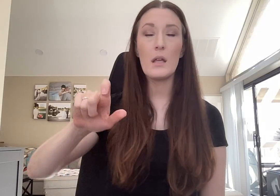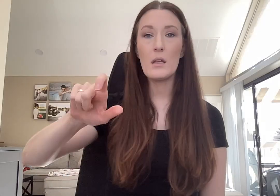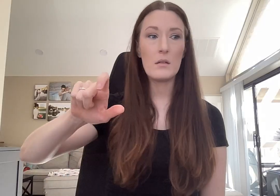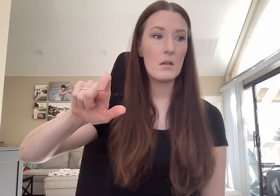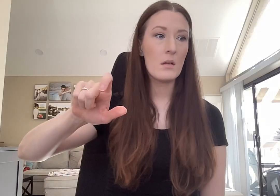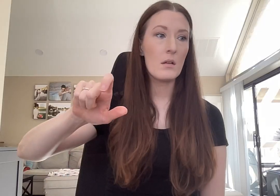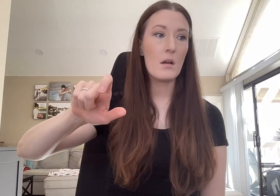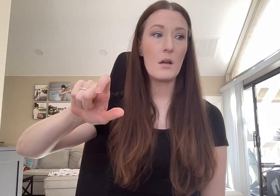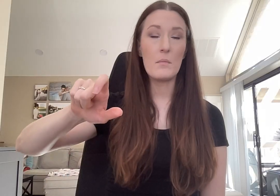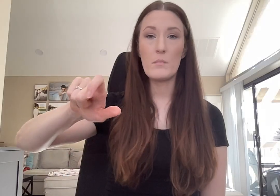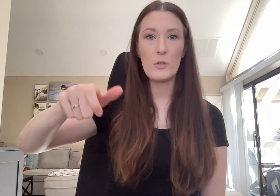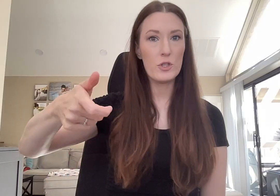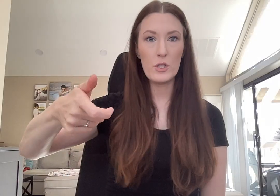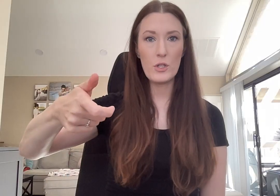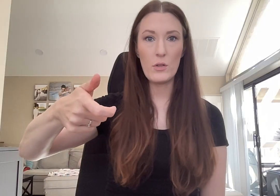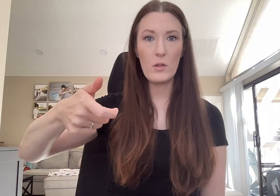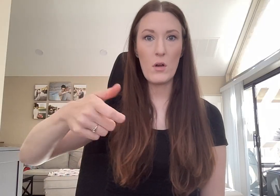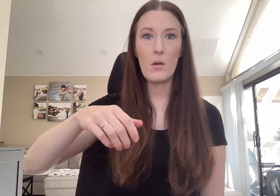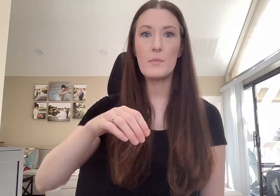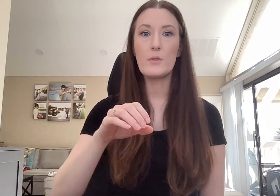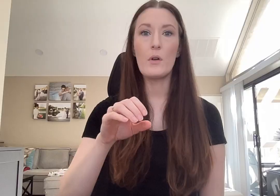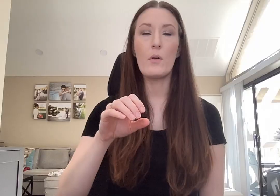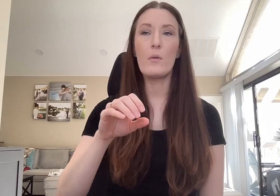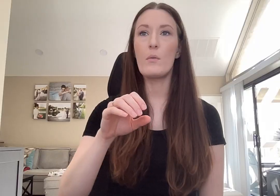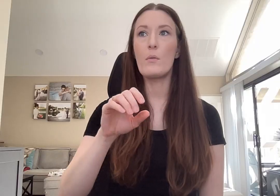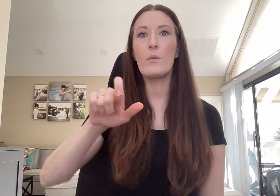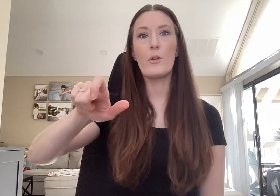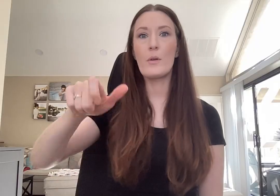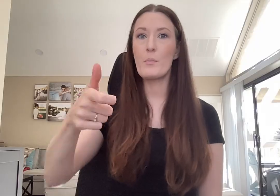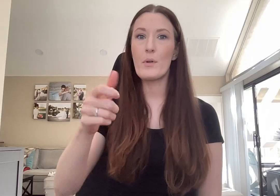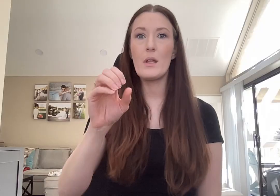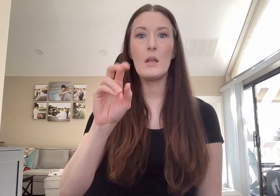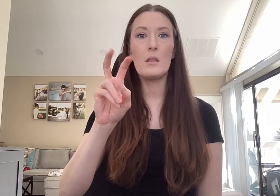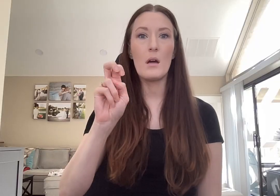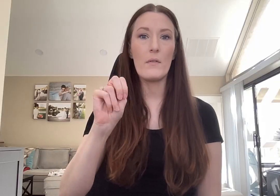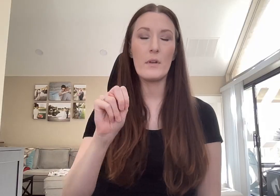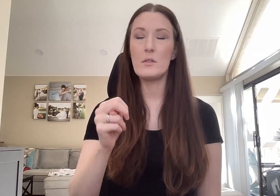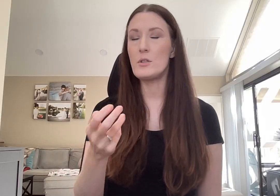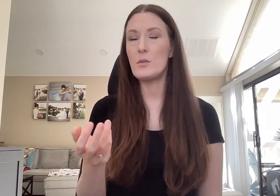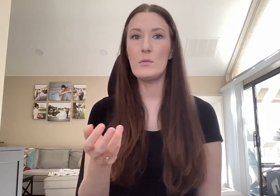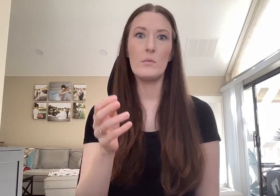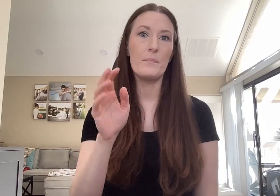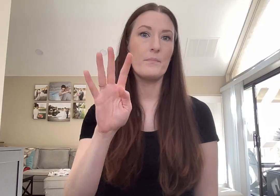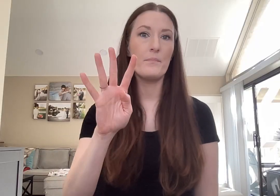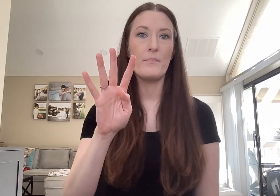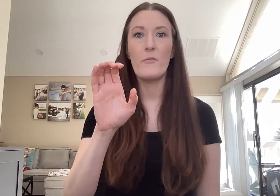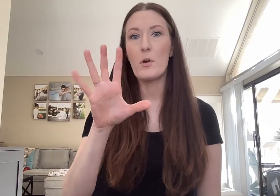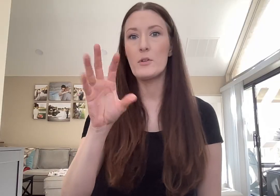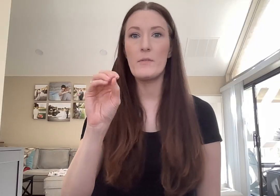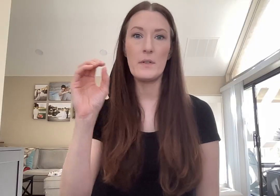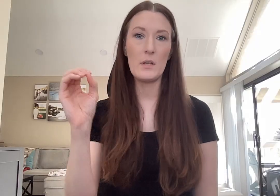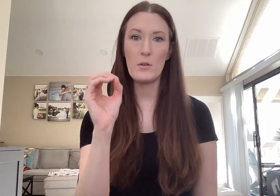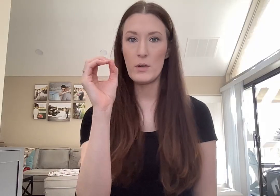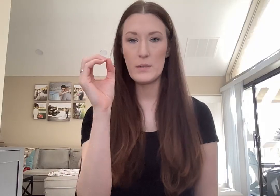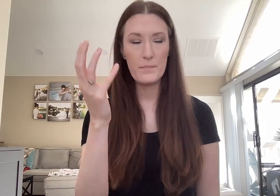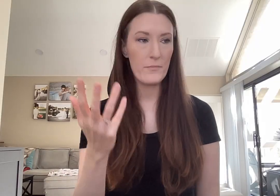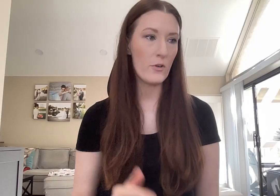Preheat, just turn the knob. So you're gonna preheat the oven to 450 degrees, for